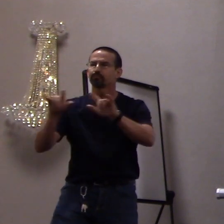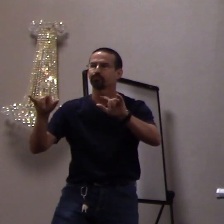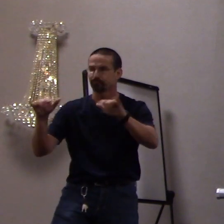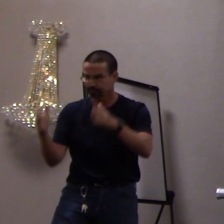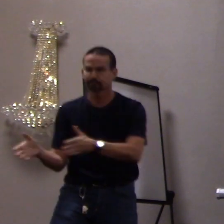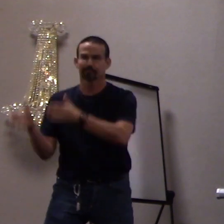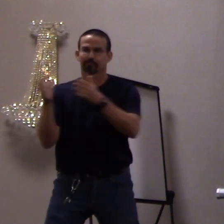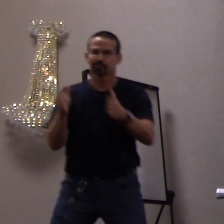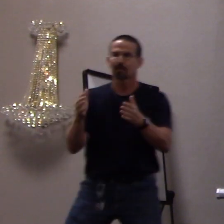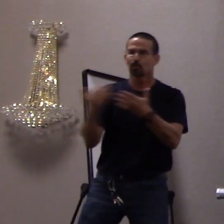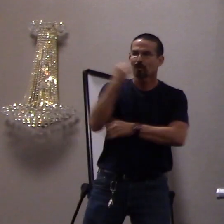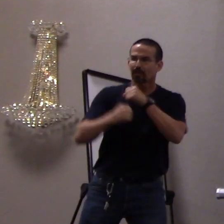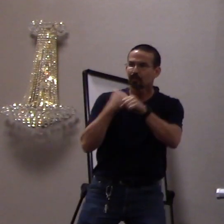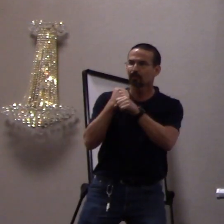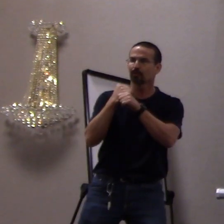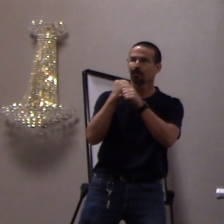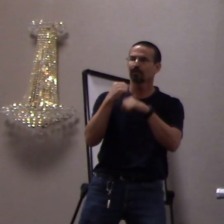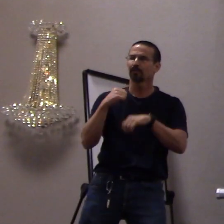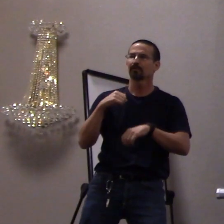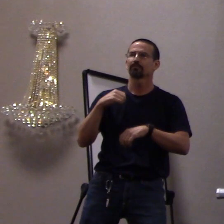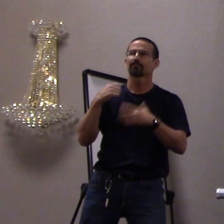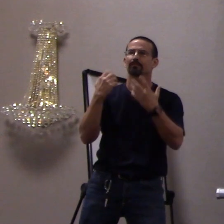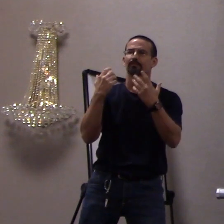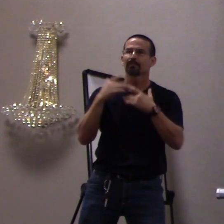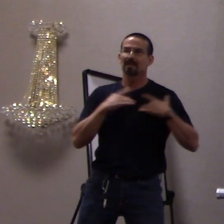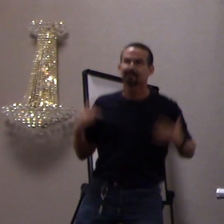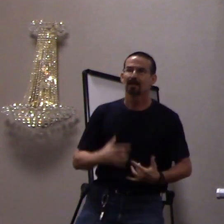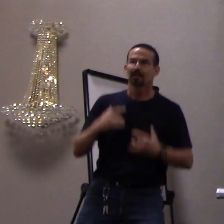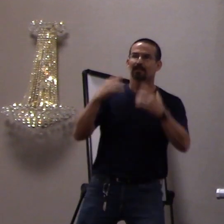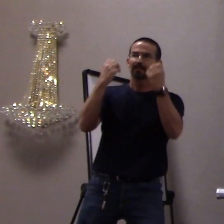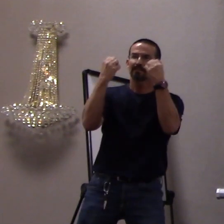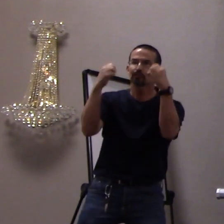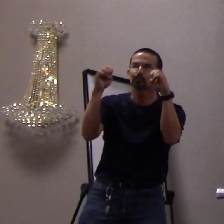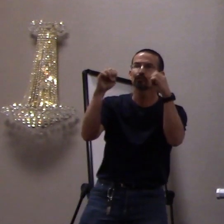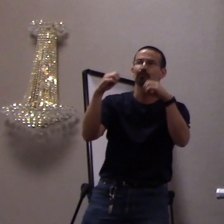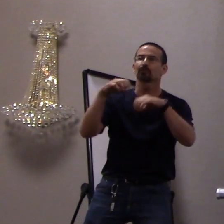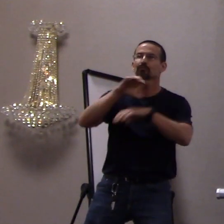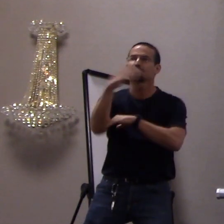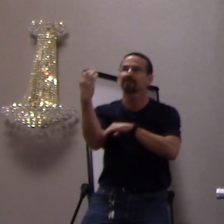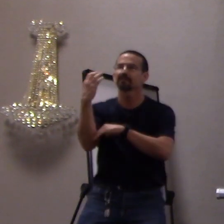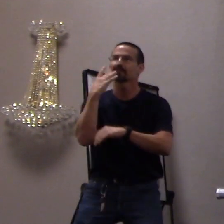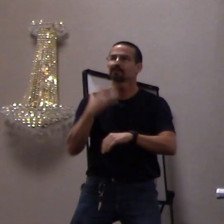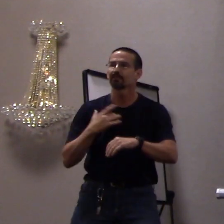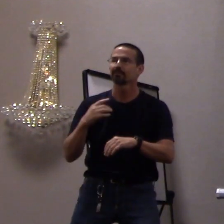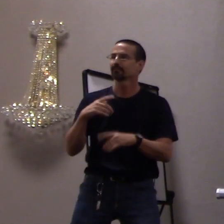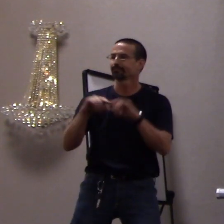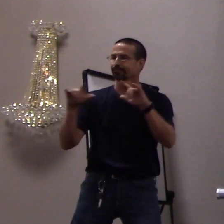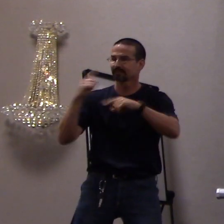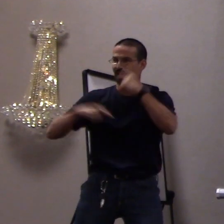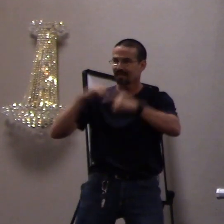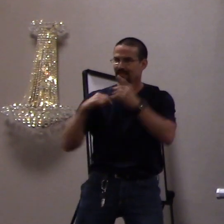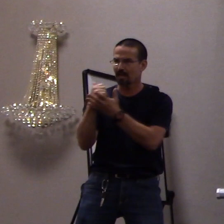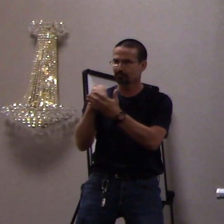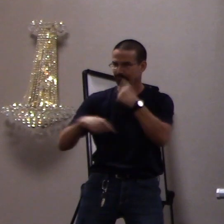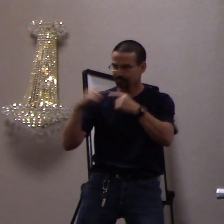job, funerals, all of those type of things. New Year's, Valentine's Day, Easter, Christmas,